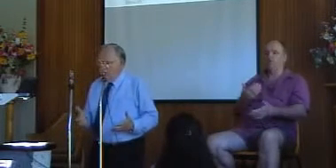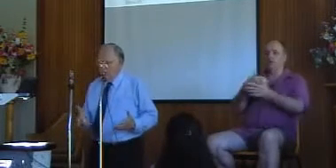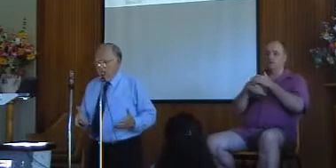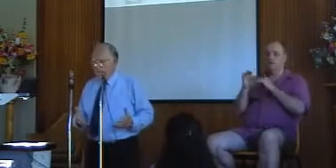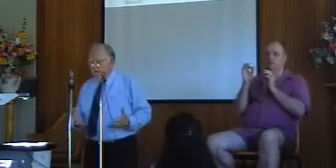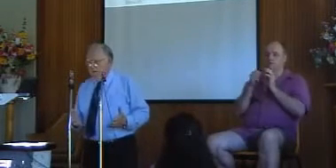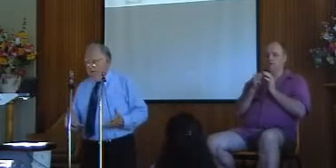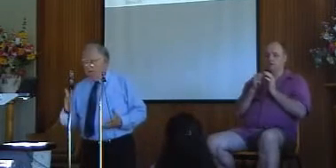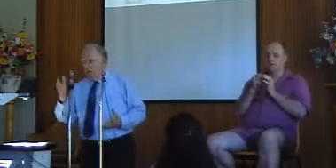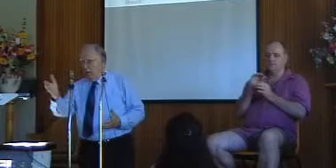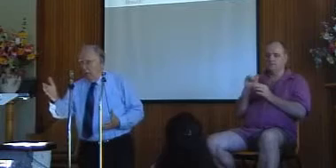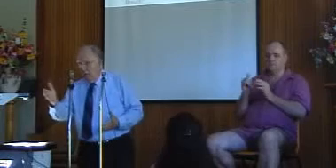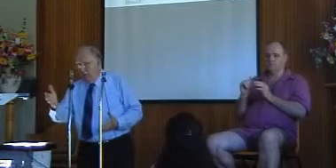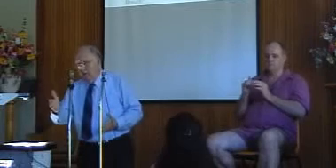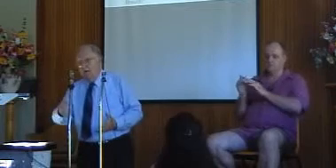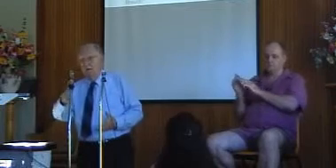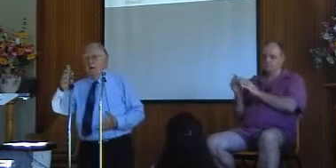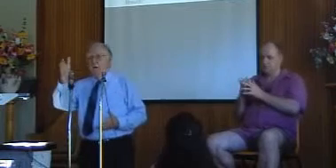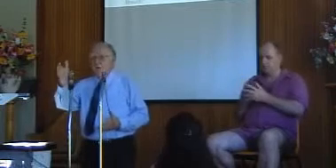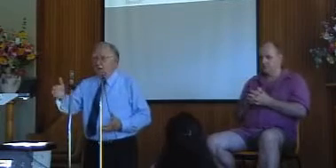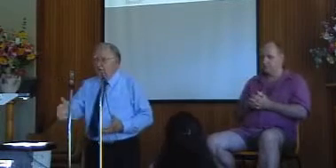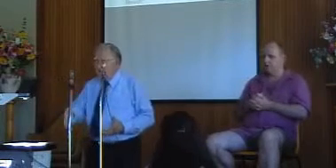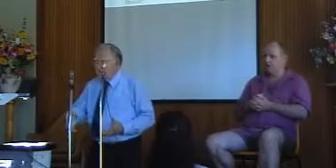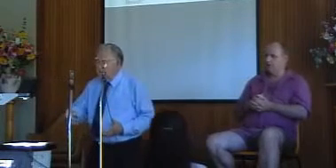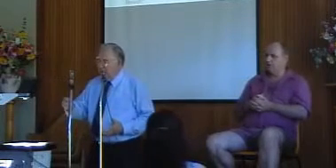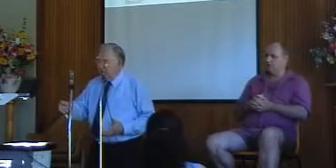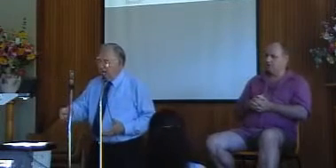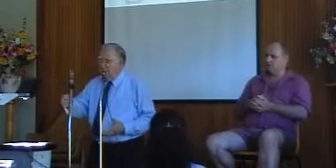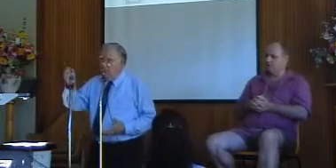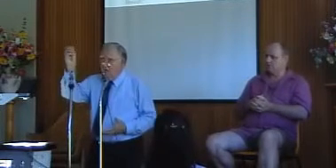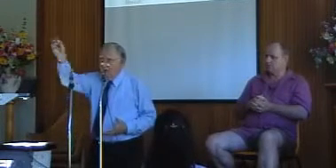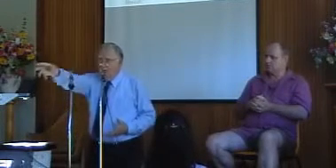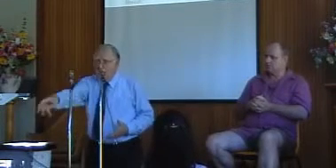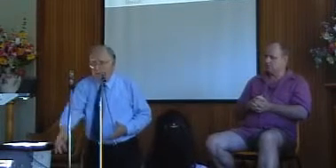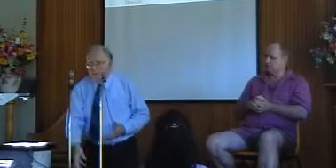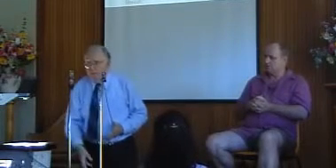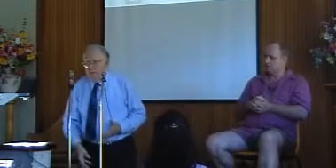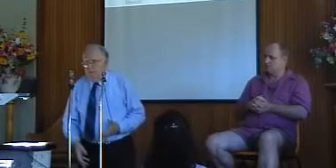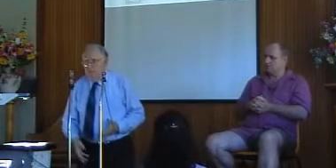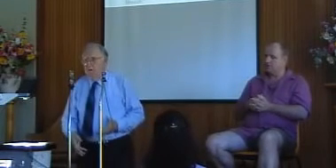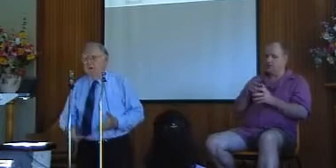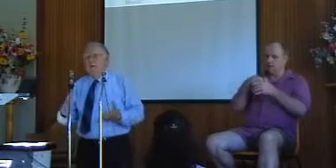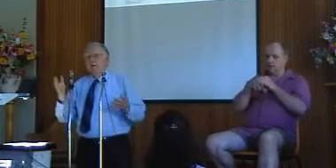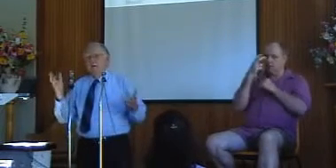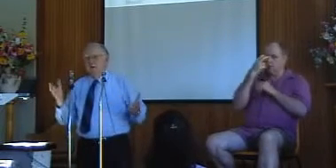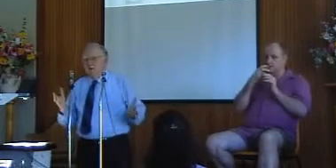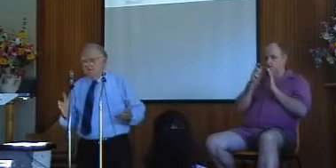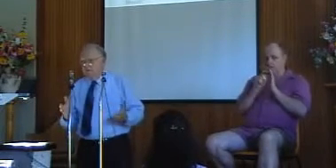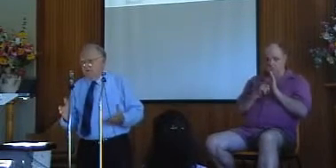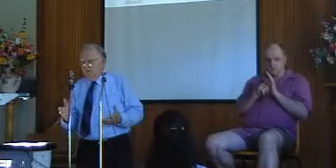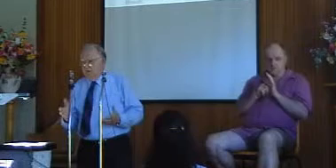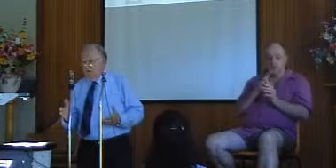Oh, yes. And if you read the Old Testament, you'll find the Messiah would be born in Bethlehem.